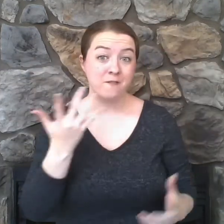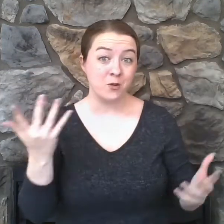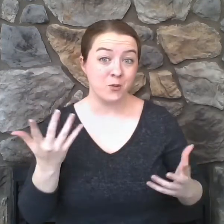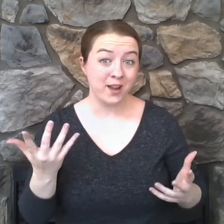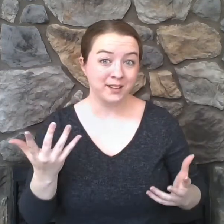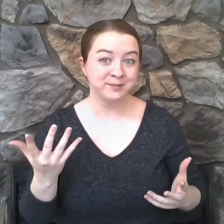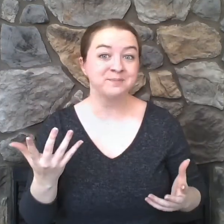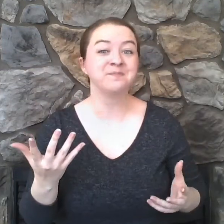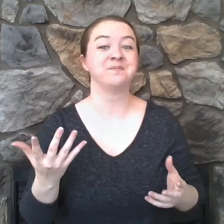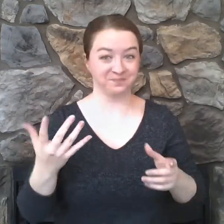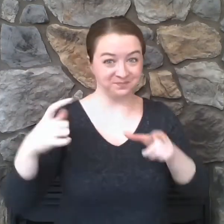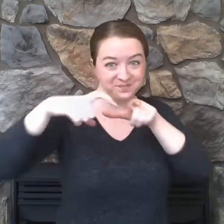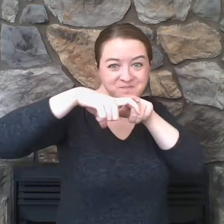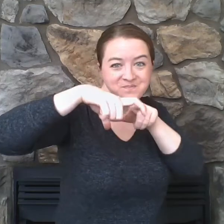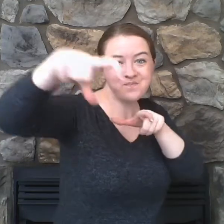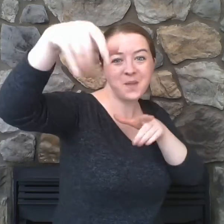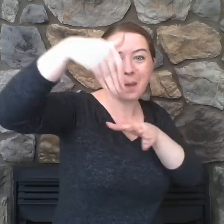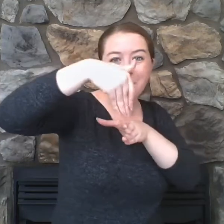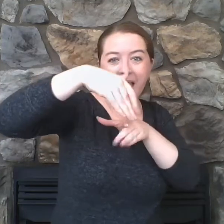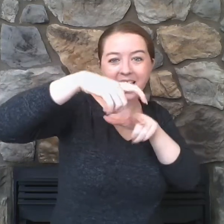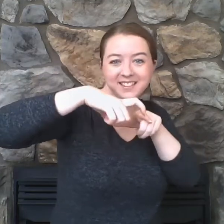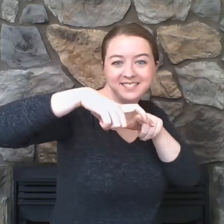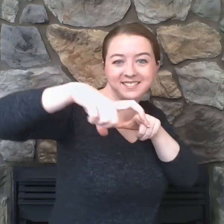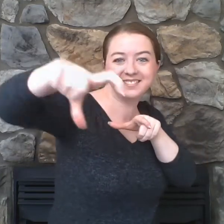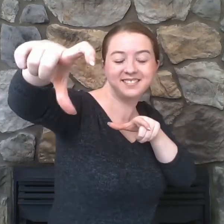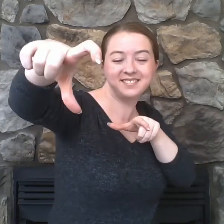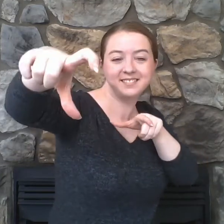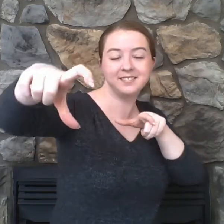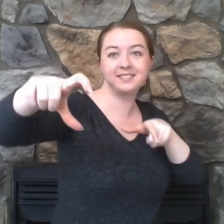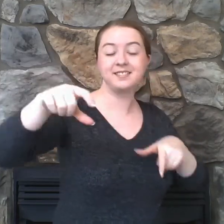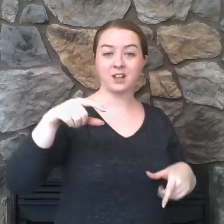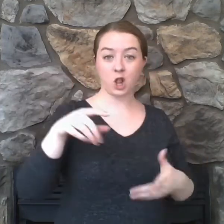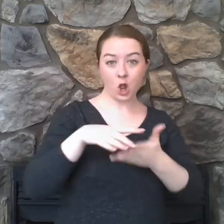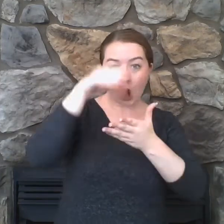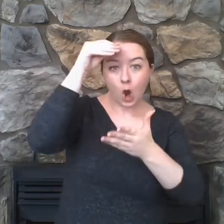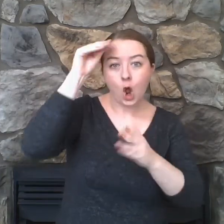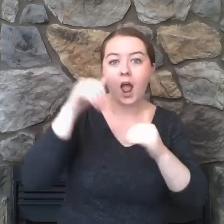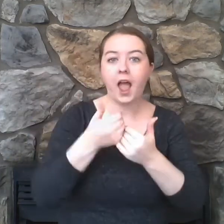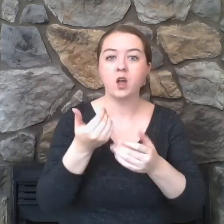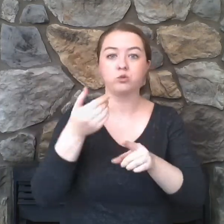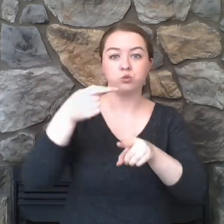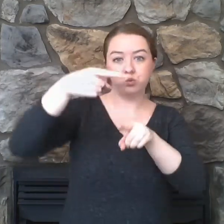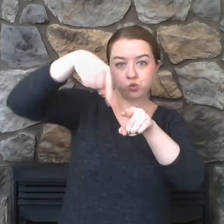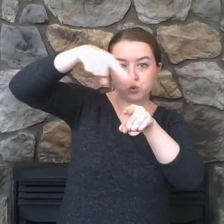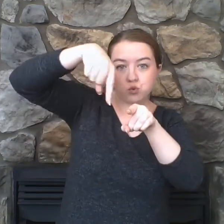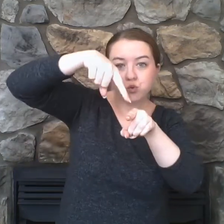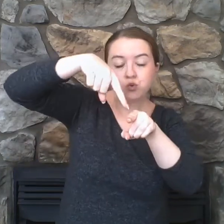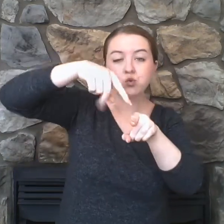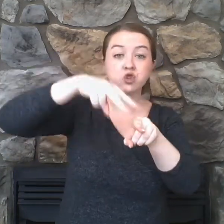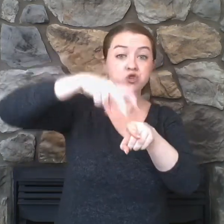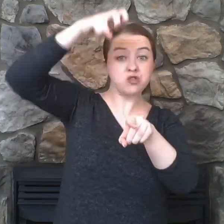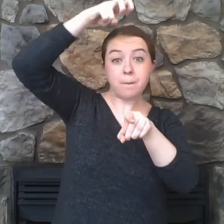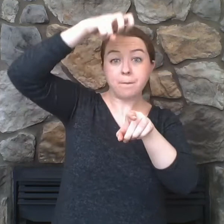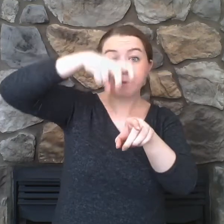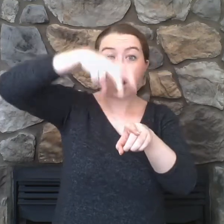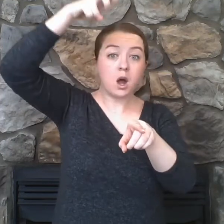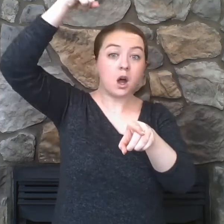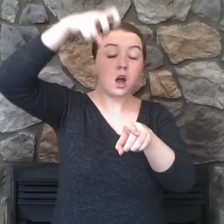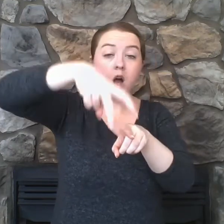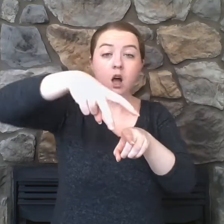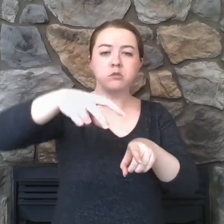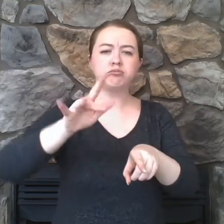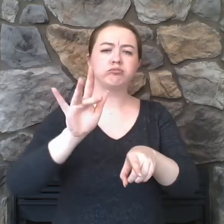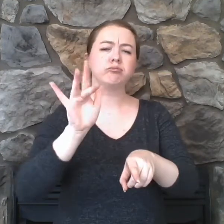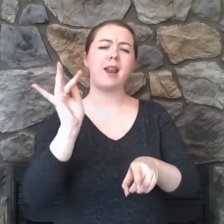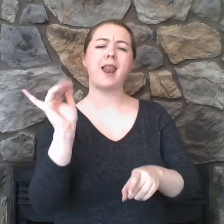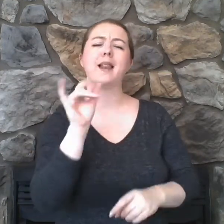was the balance beam. Zoe learned to turn and to jump, light as a bird